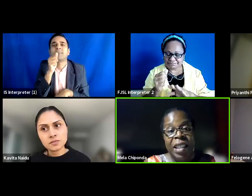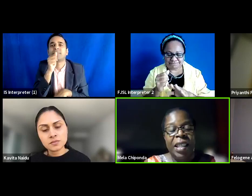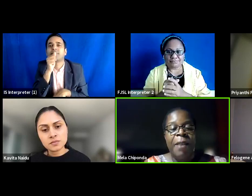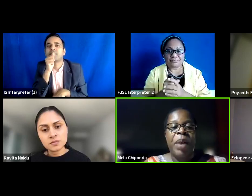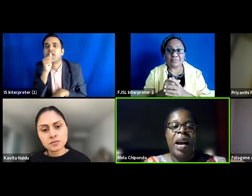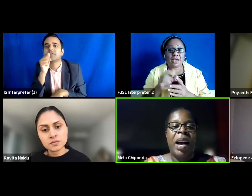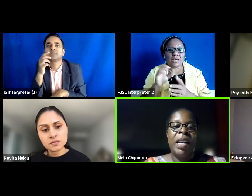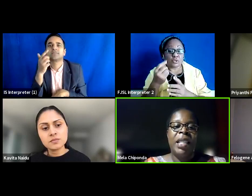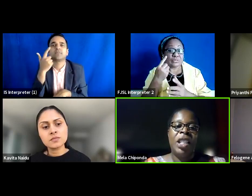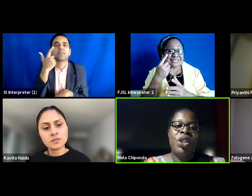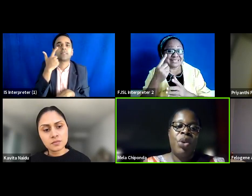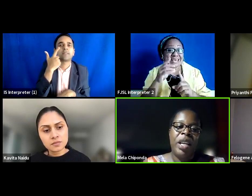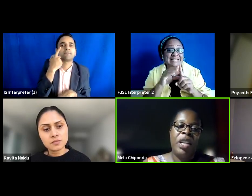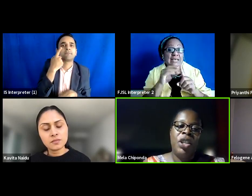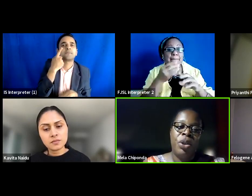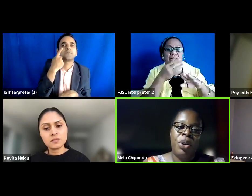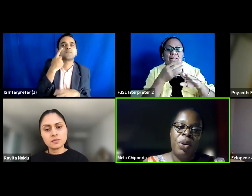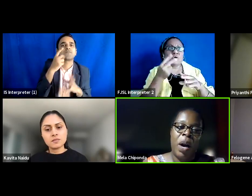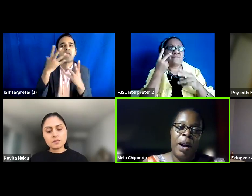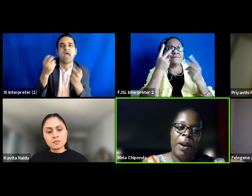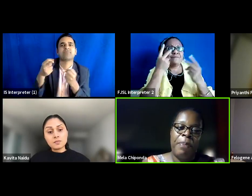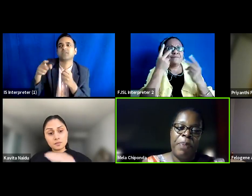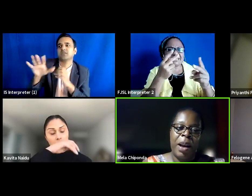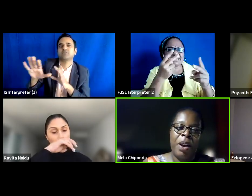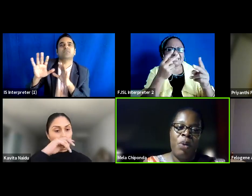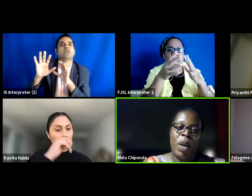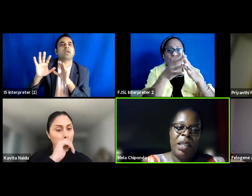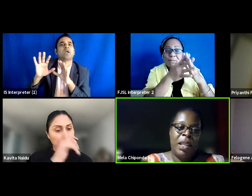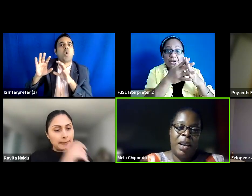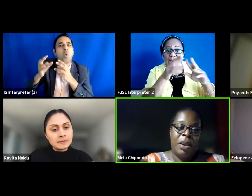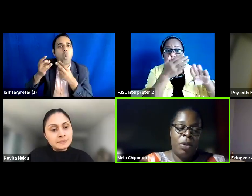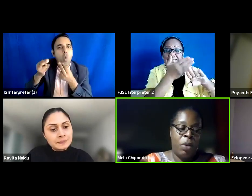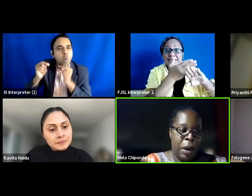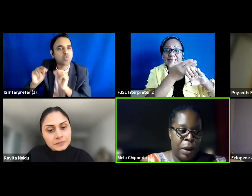New Orleans. Just talking to